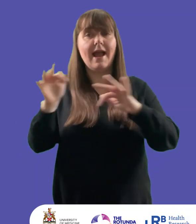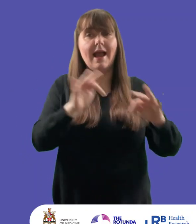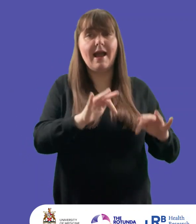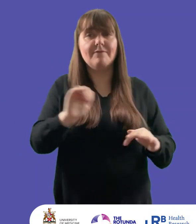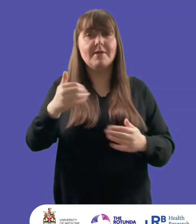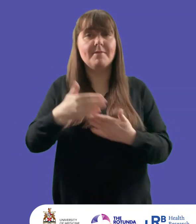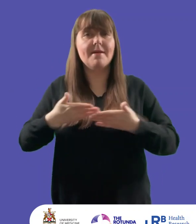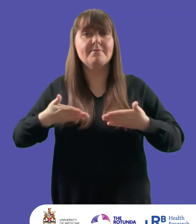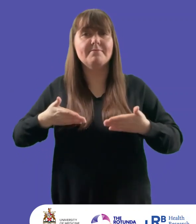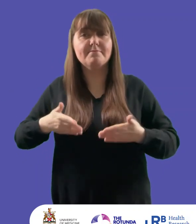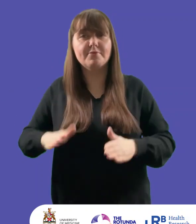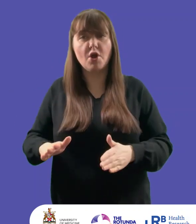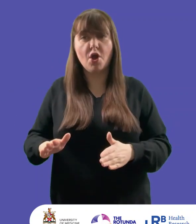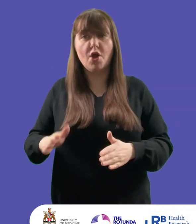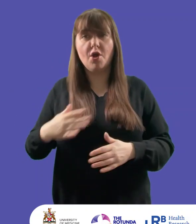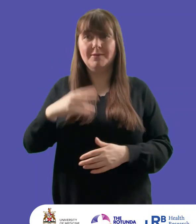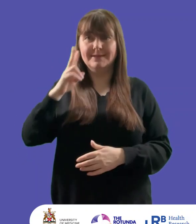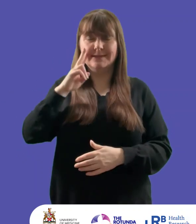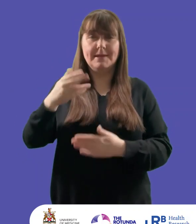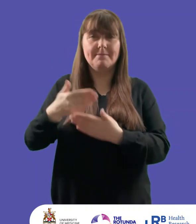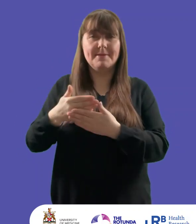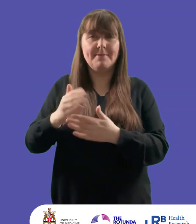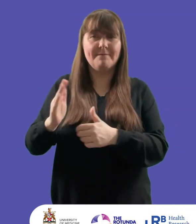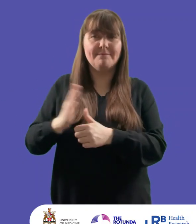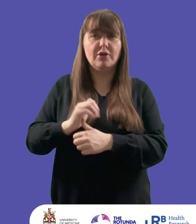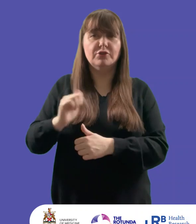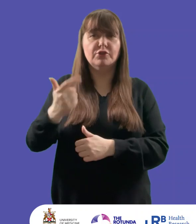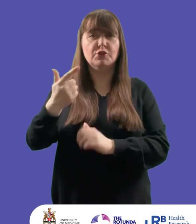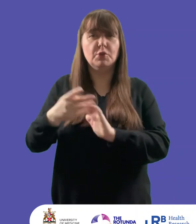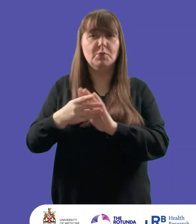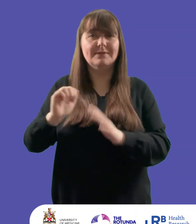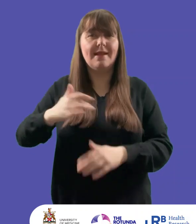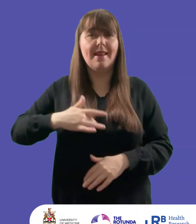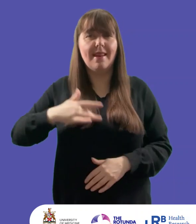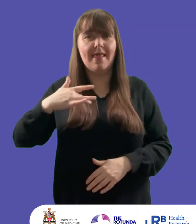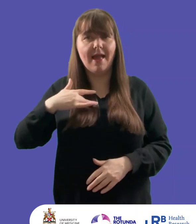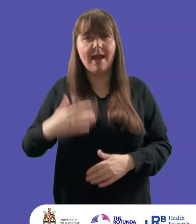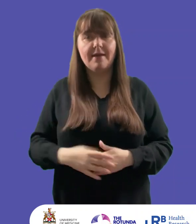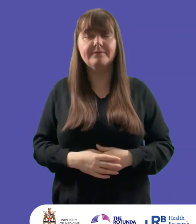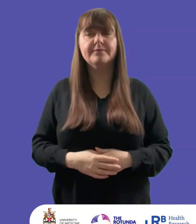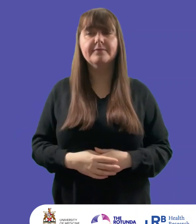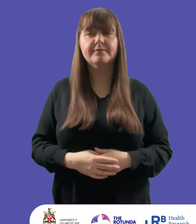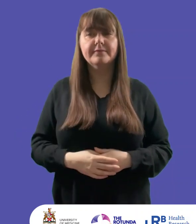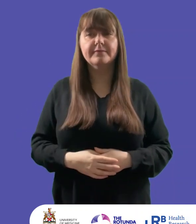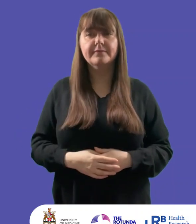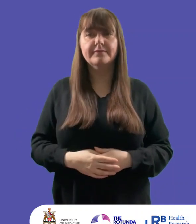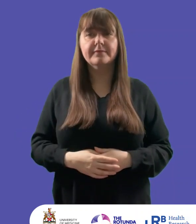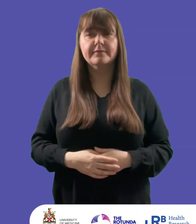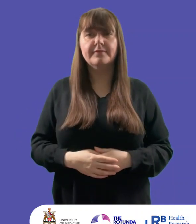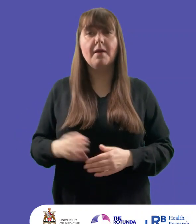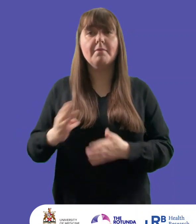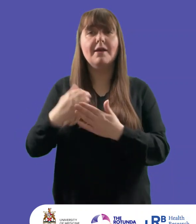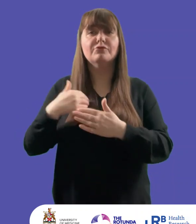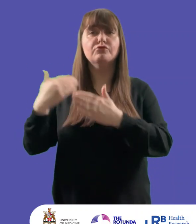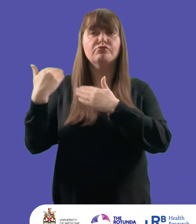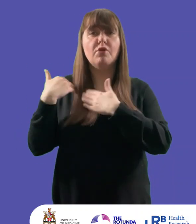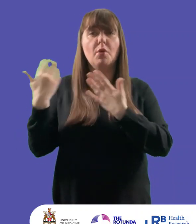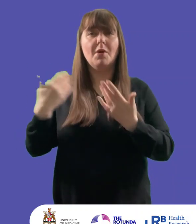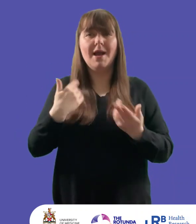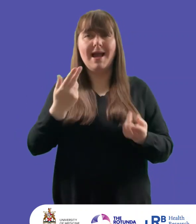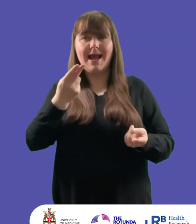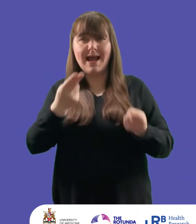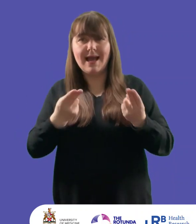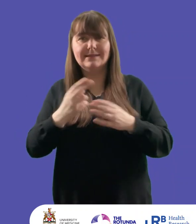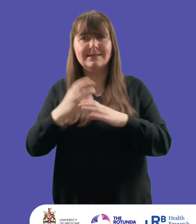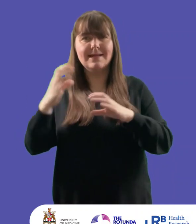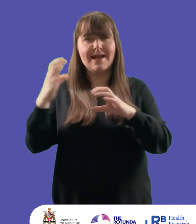they have their babies, and sometimes we see babies for the first 2 weeks of their life. Part of my role is to assess and